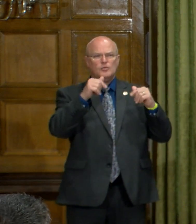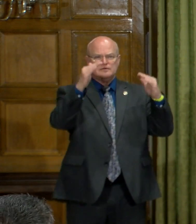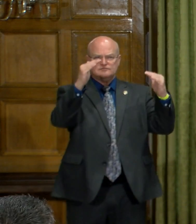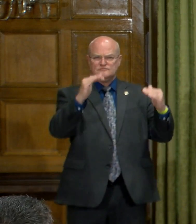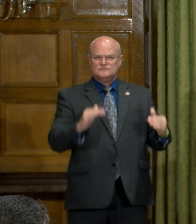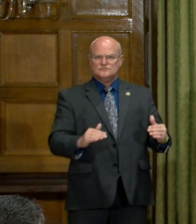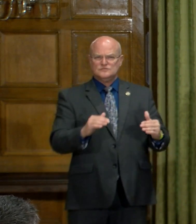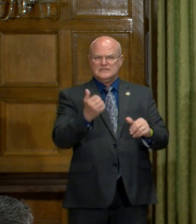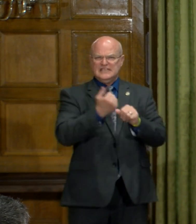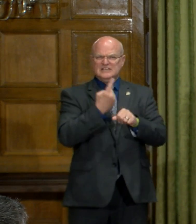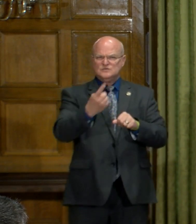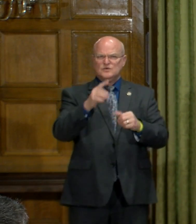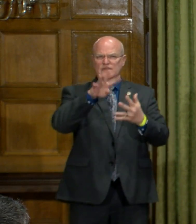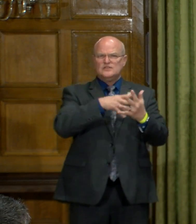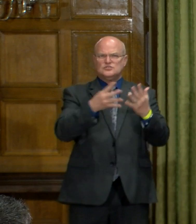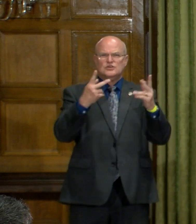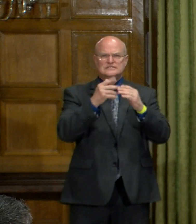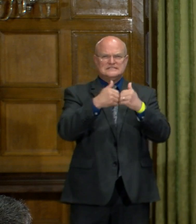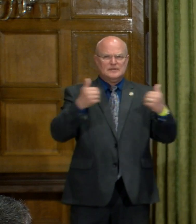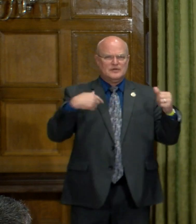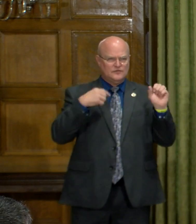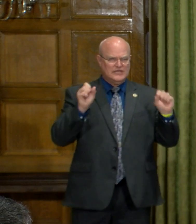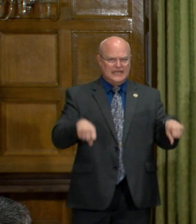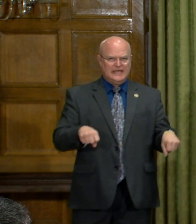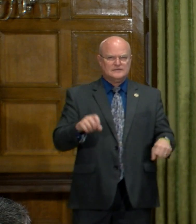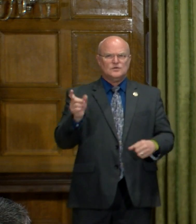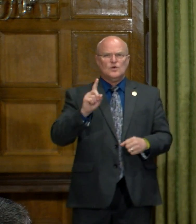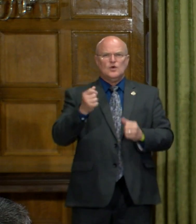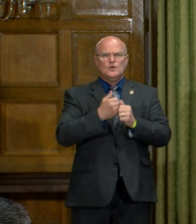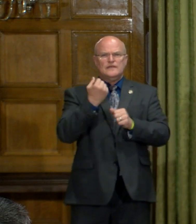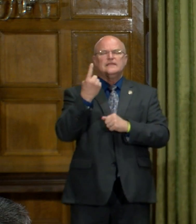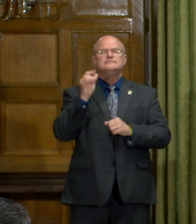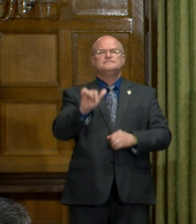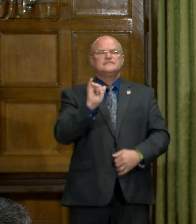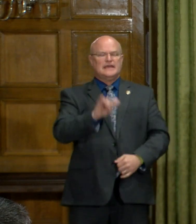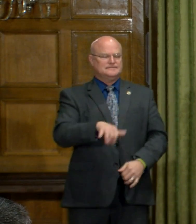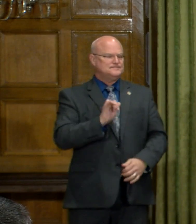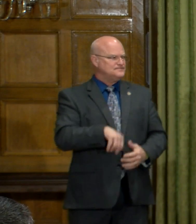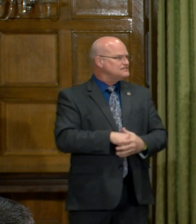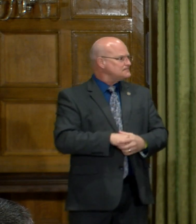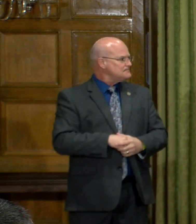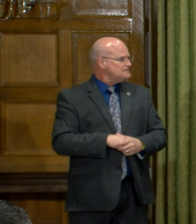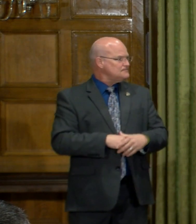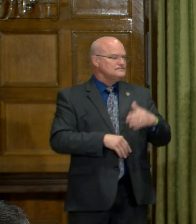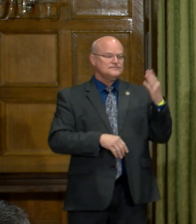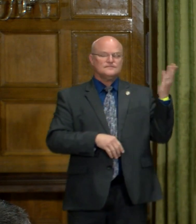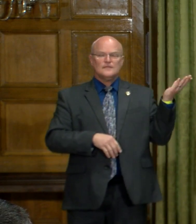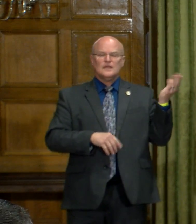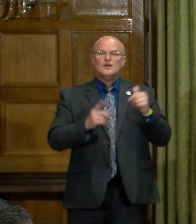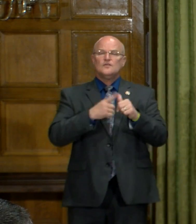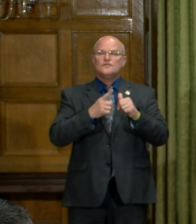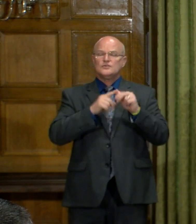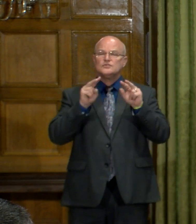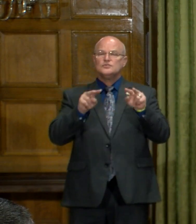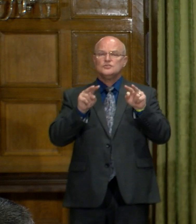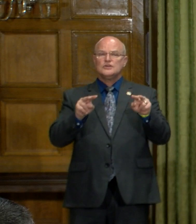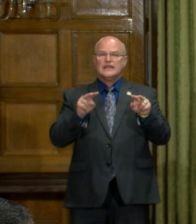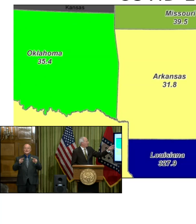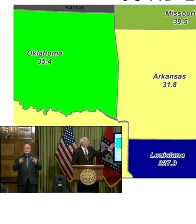down to each one of those charts separately if we can. Where's the one with each one? There we go. All right, let's first look